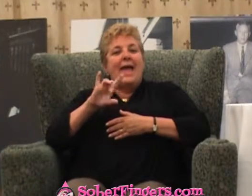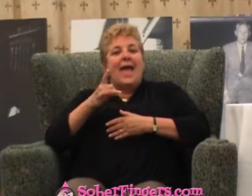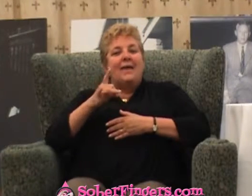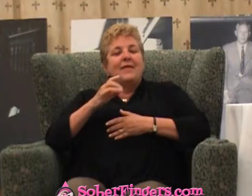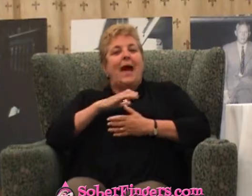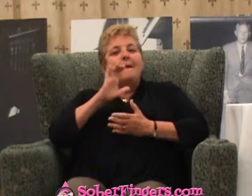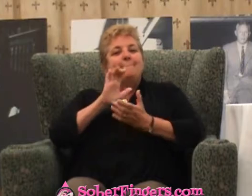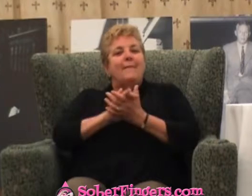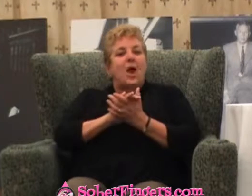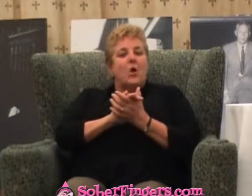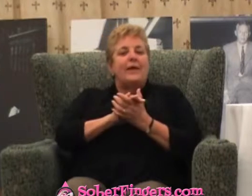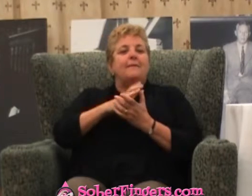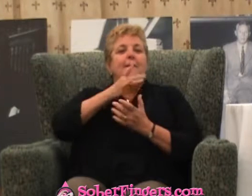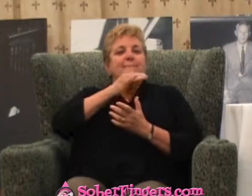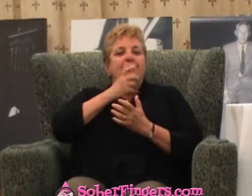son.